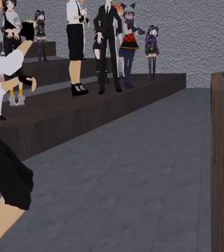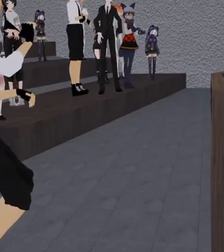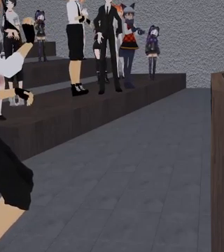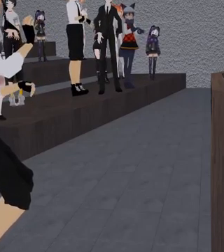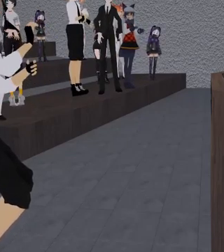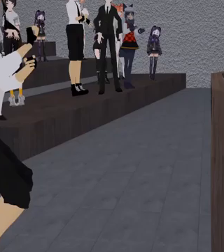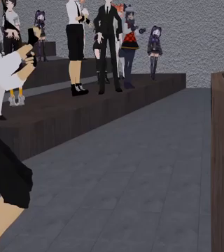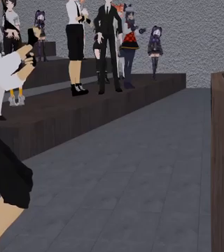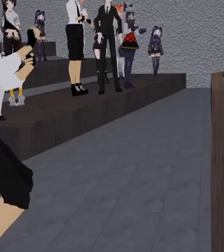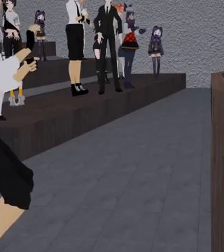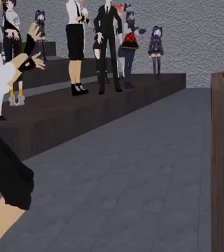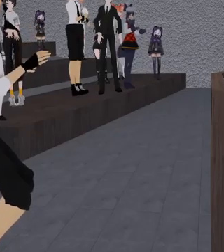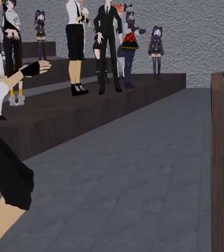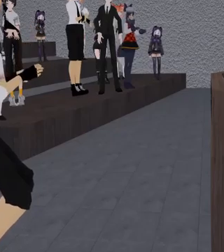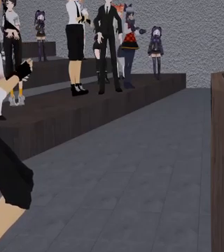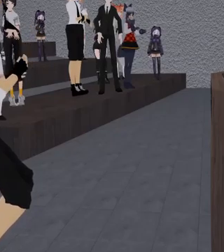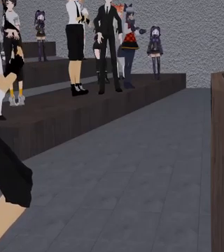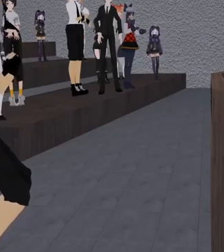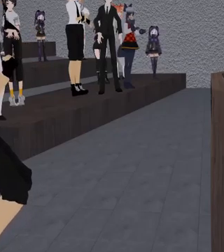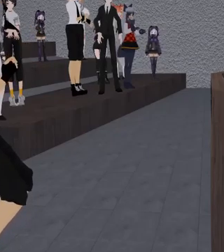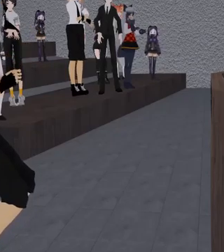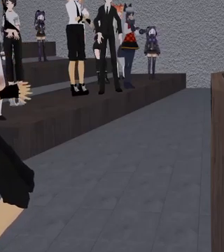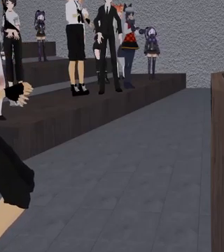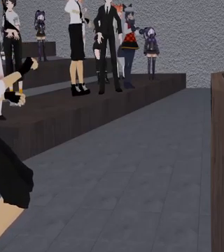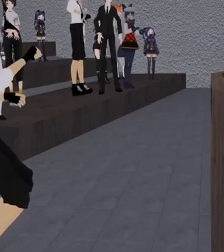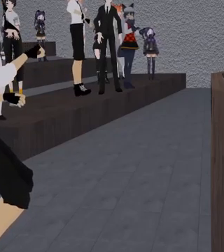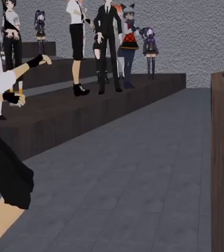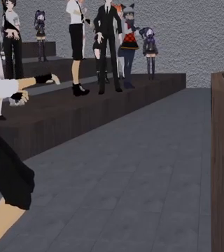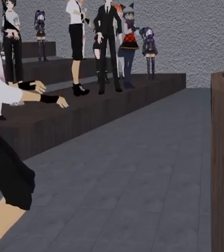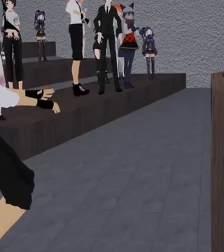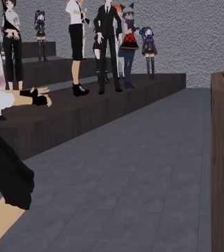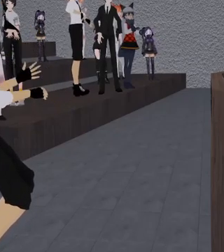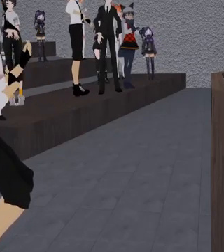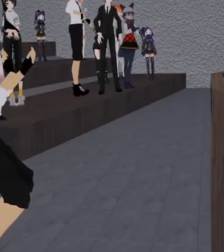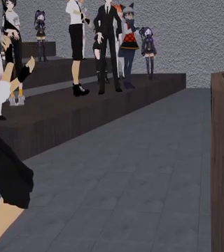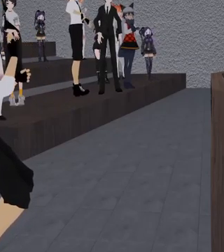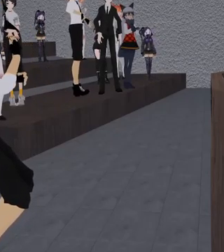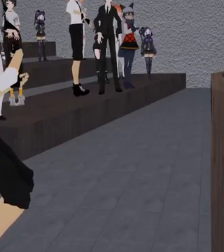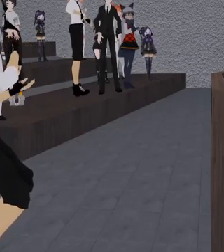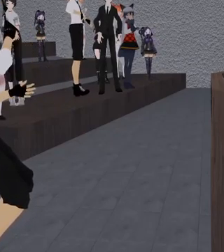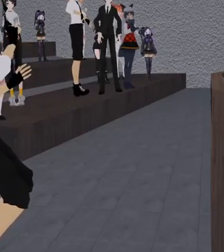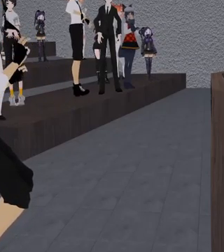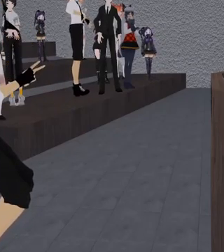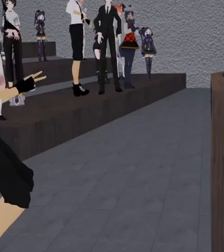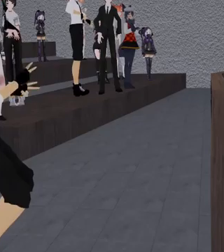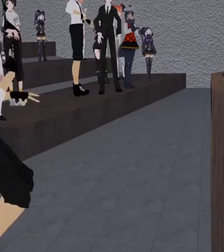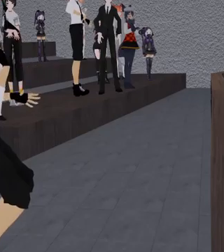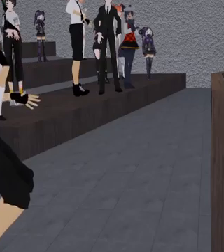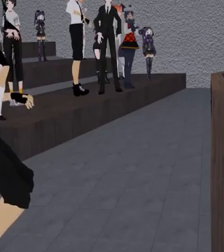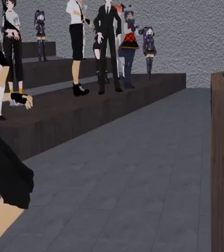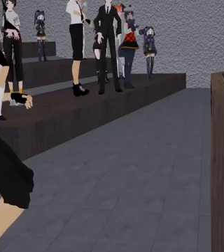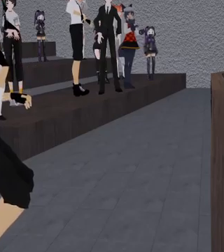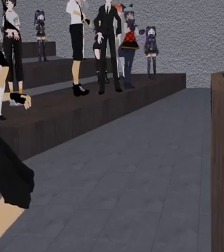space. Oh! And yeah. So you with mean new the students, sign just. Space. Oh.